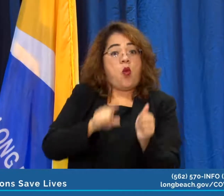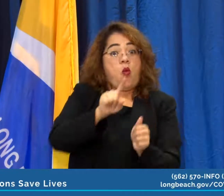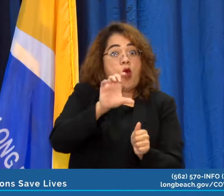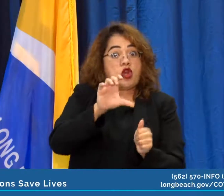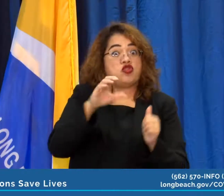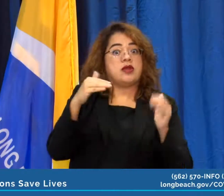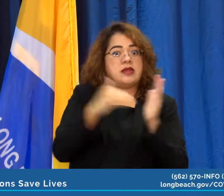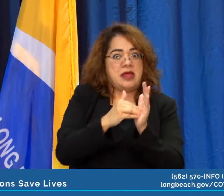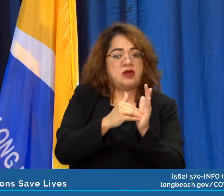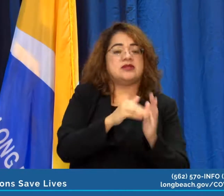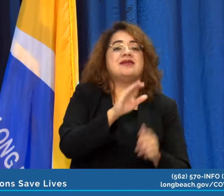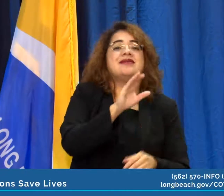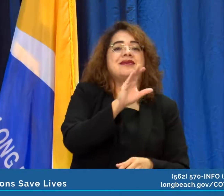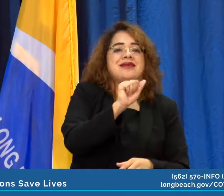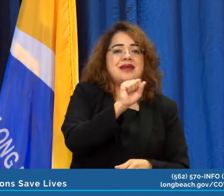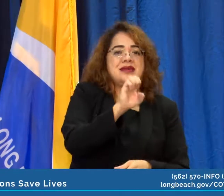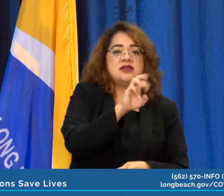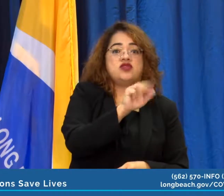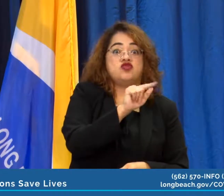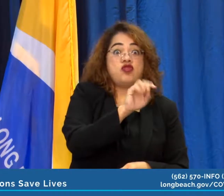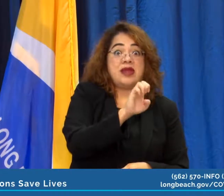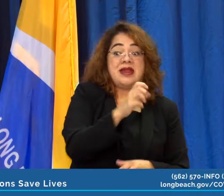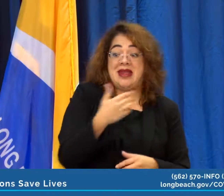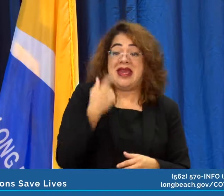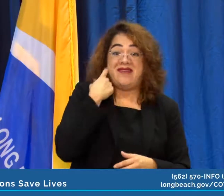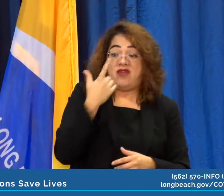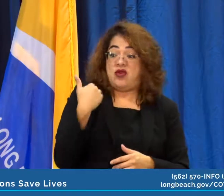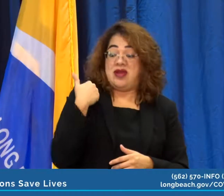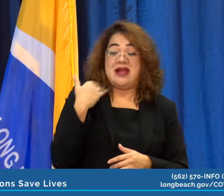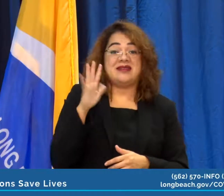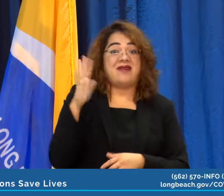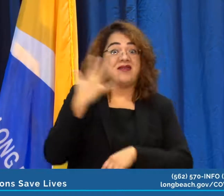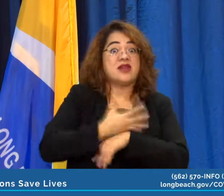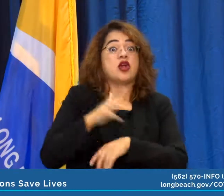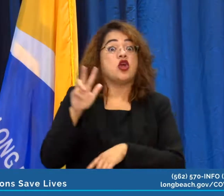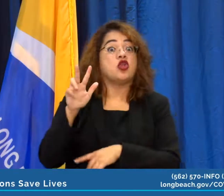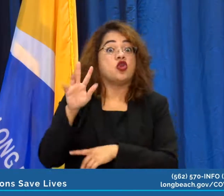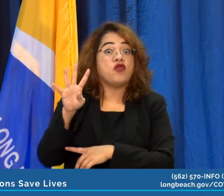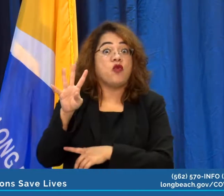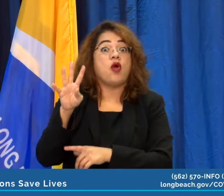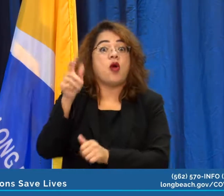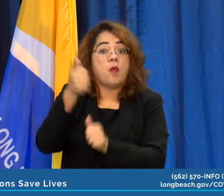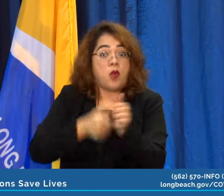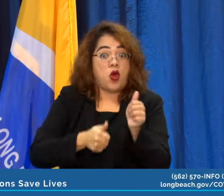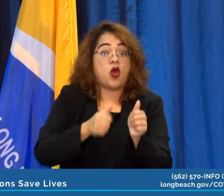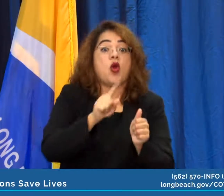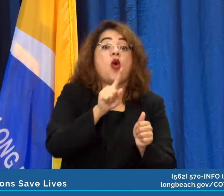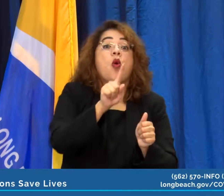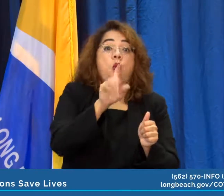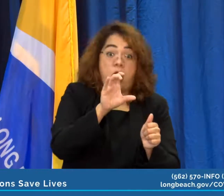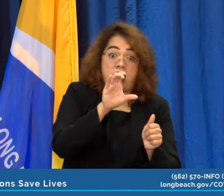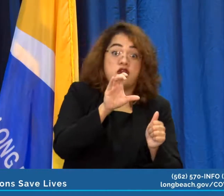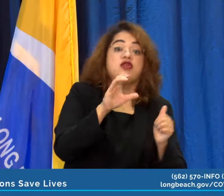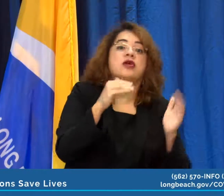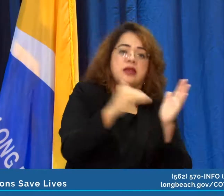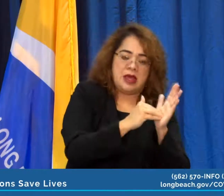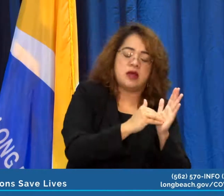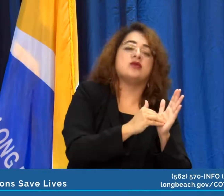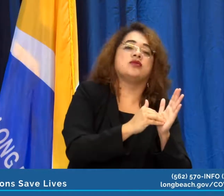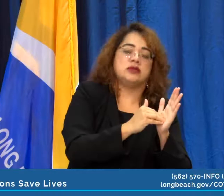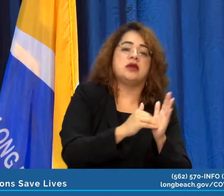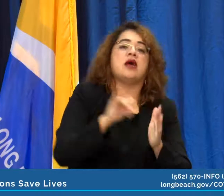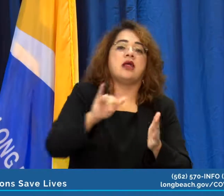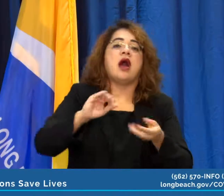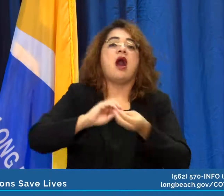If we remove the lag and take just the last 5 days, we're at 34 per 100,000. So the numbers are increasing